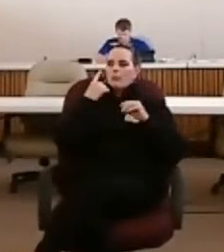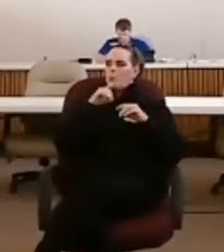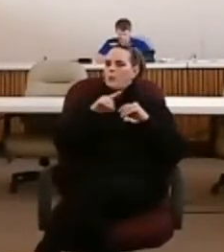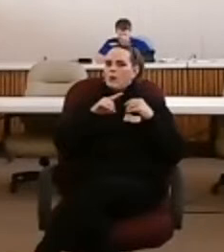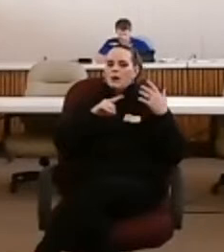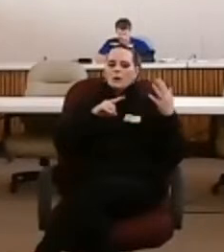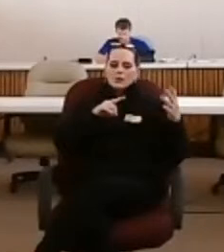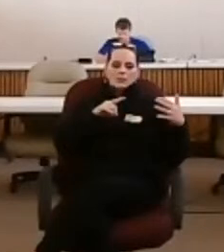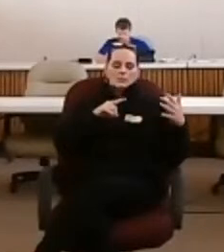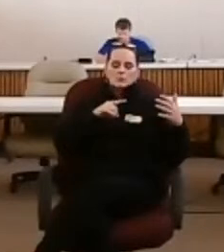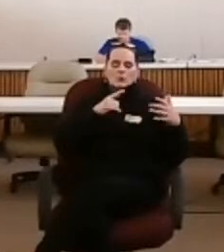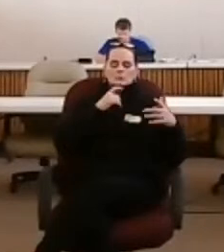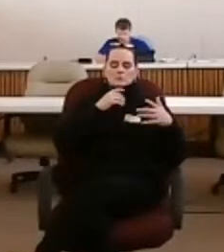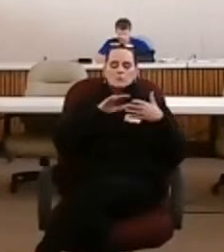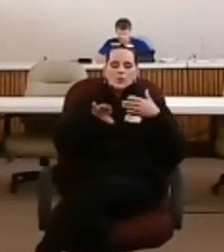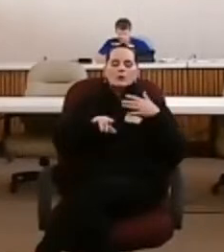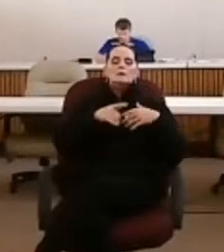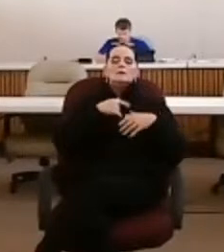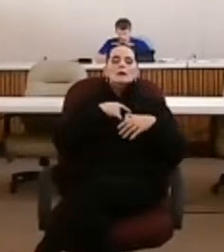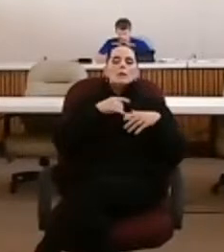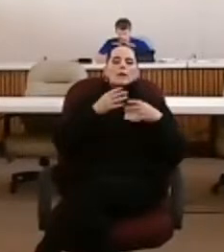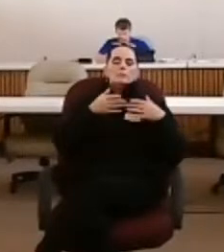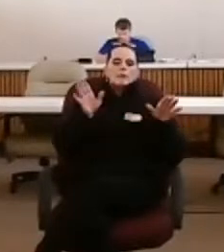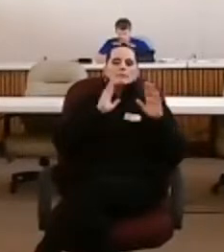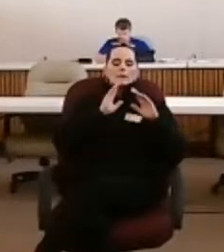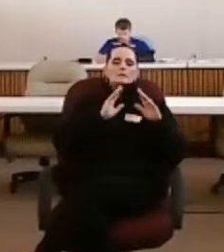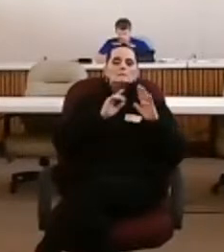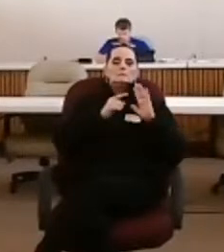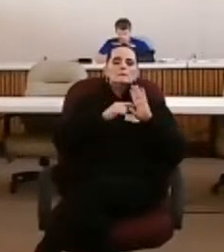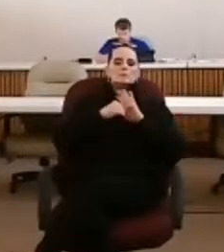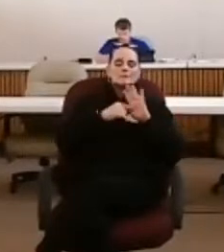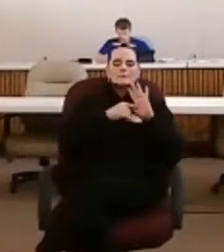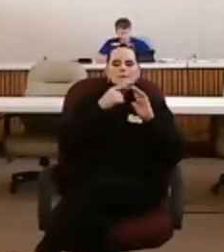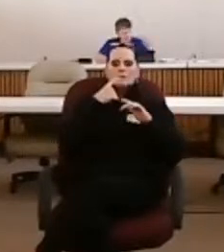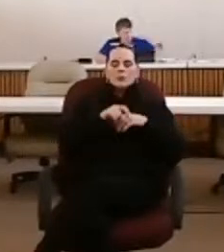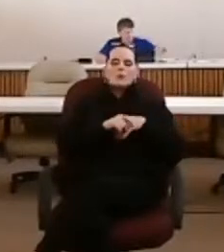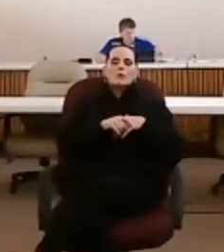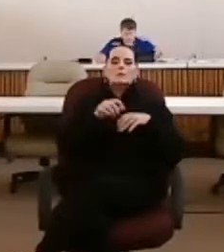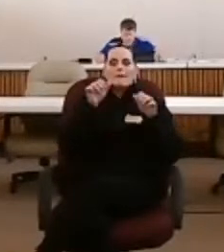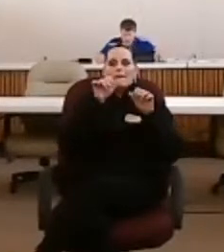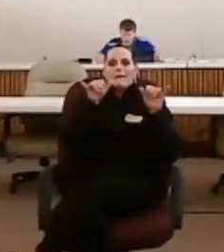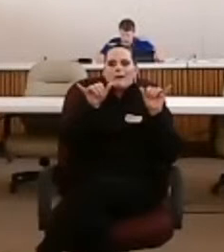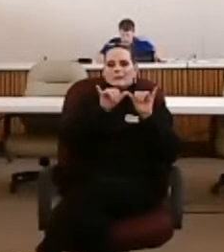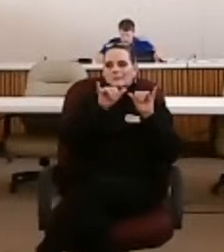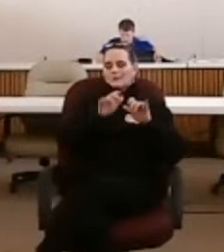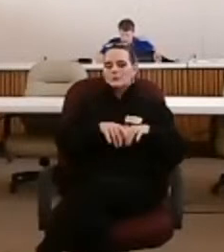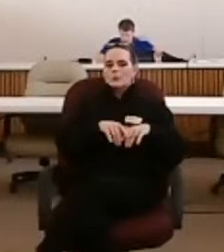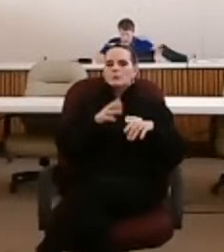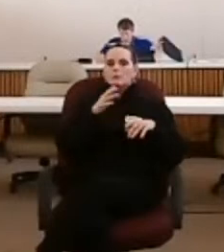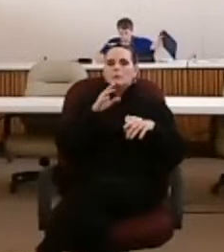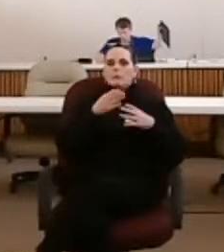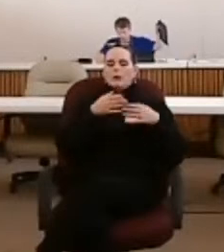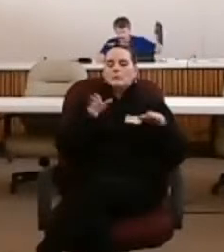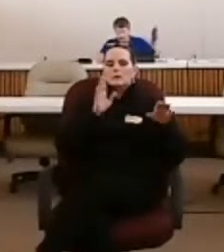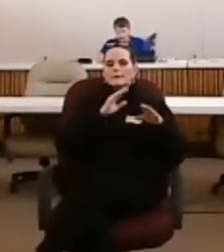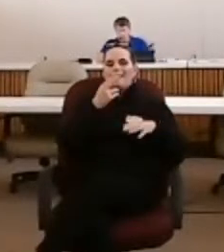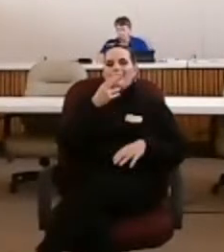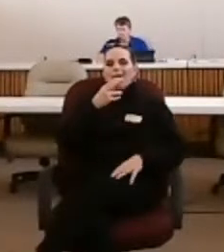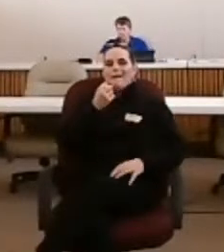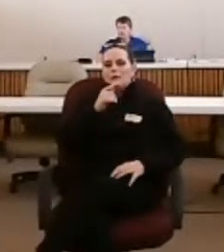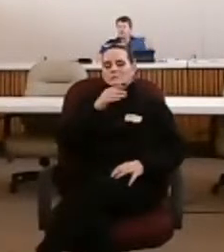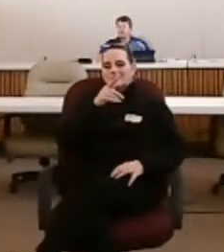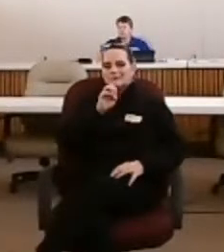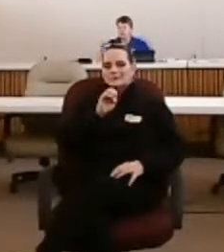for, public presentation for the Architectural Heritage Award for 1330 Calkins